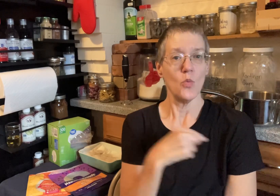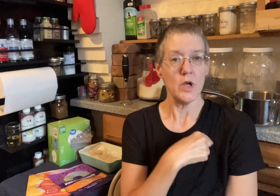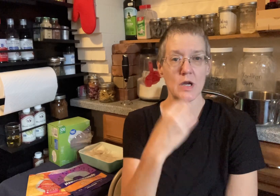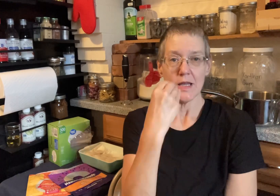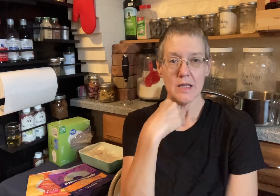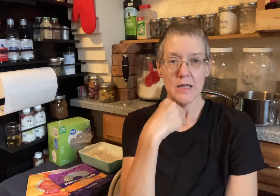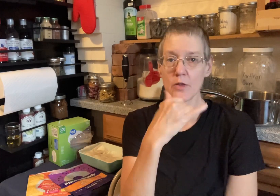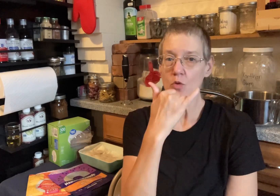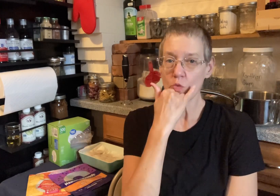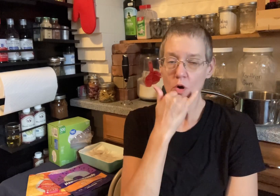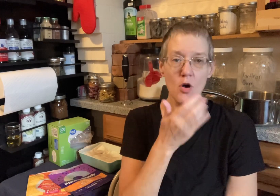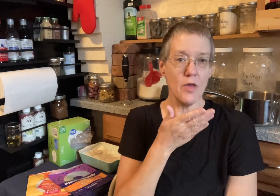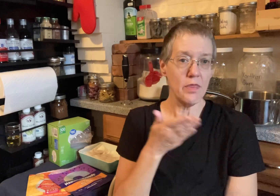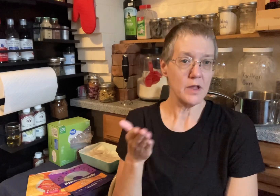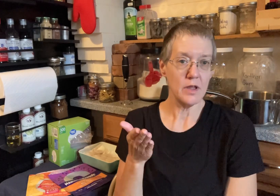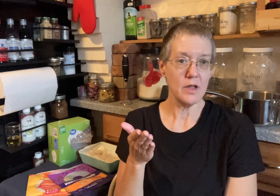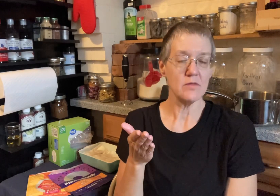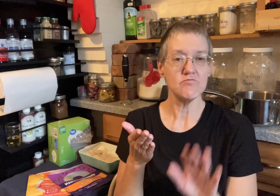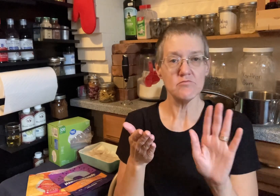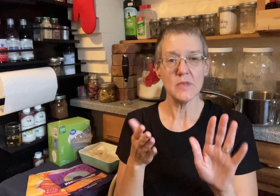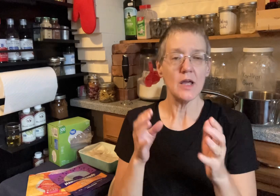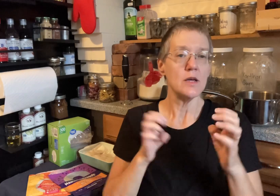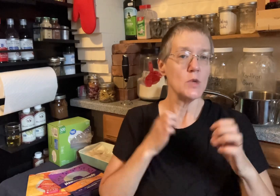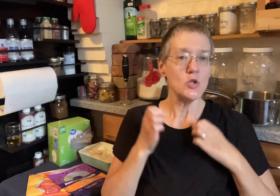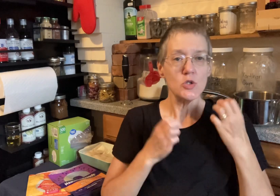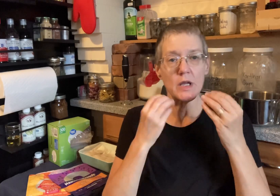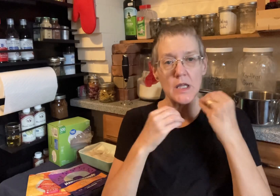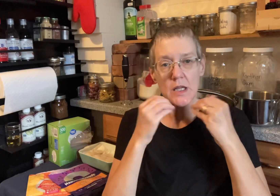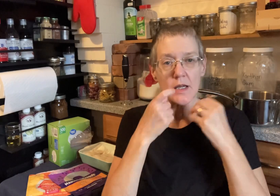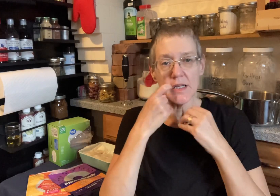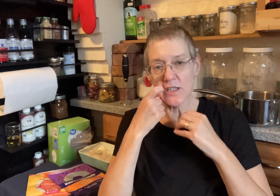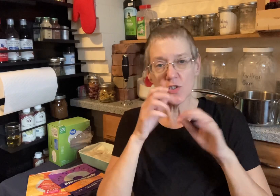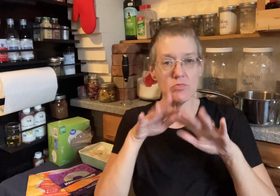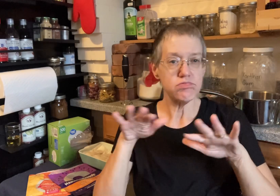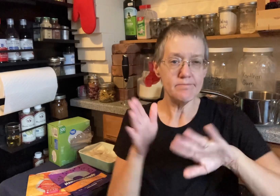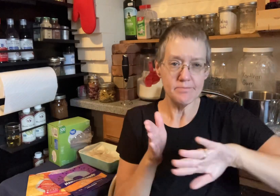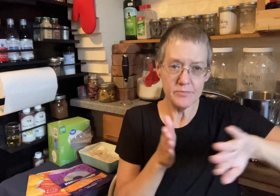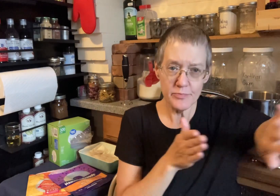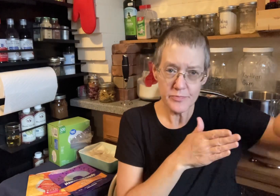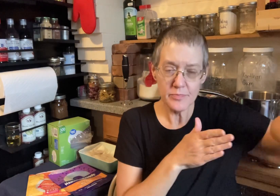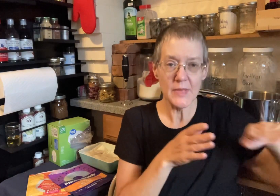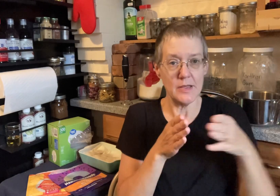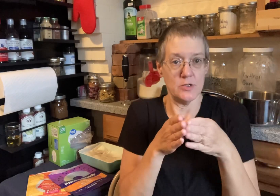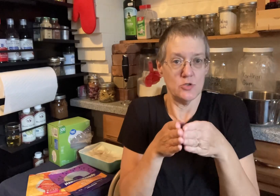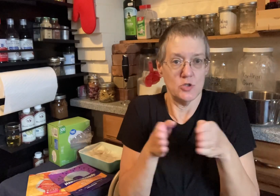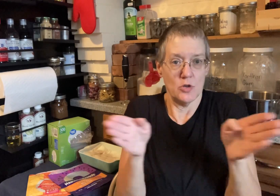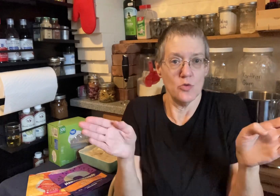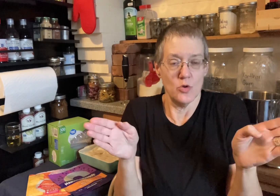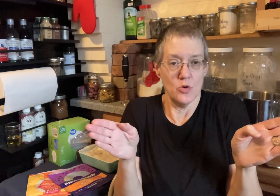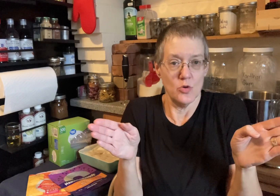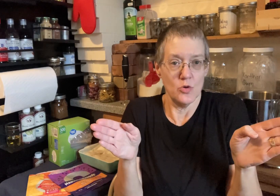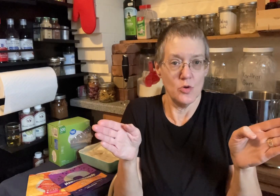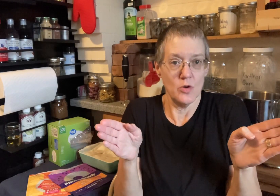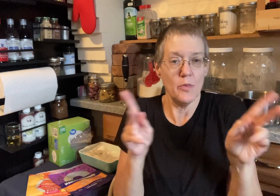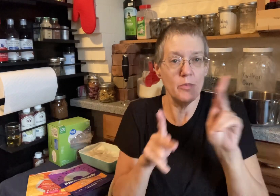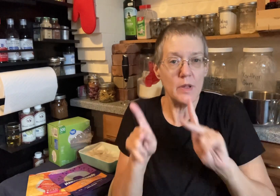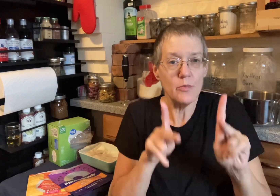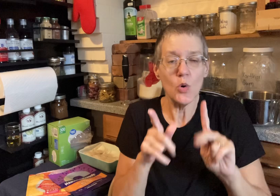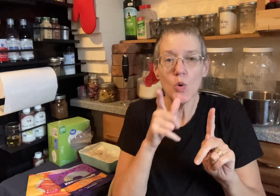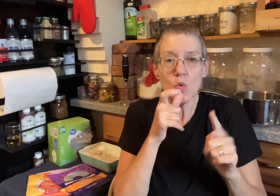carbs. We're eating the wrong kinds of things. Now, emotional eating and addiction, I'm not talking about that. I'm just talking about in